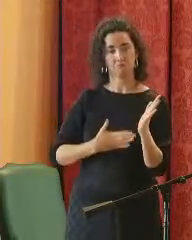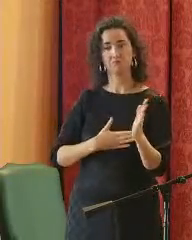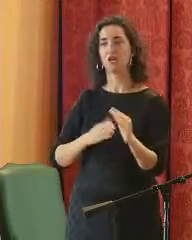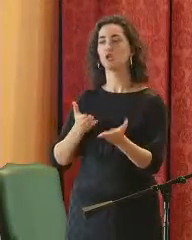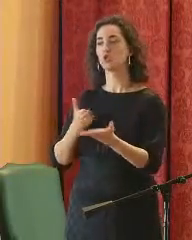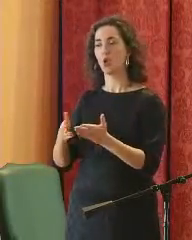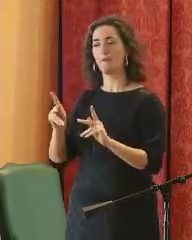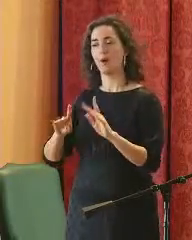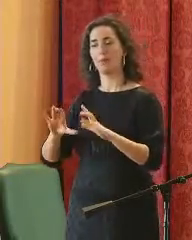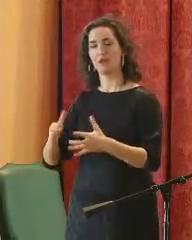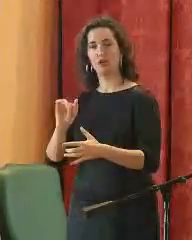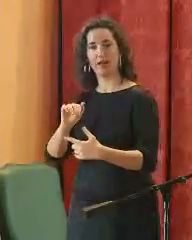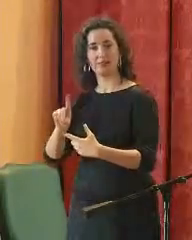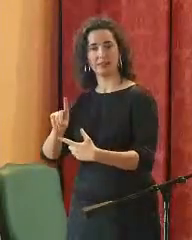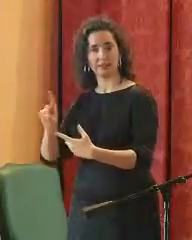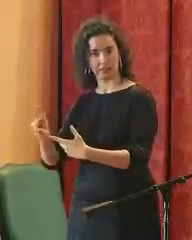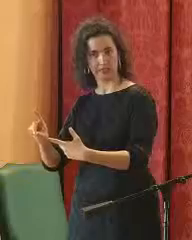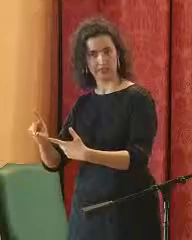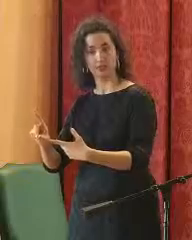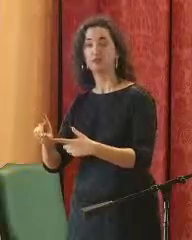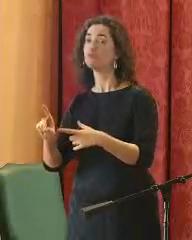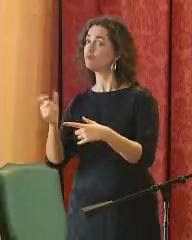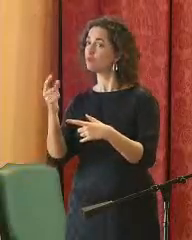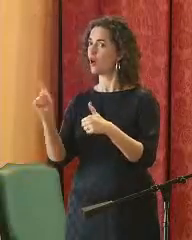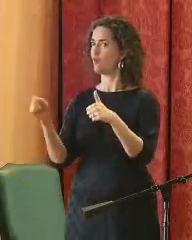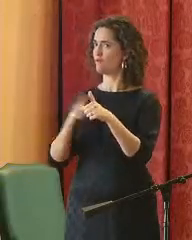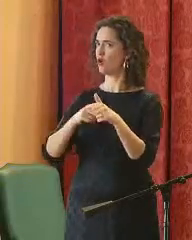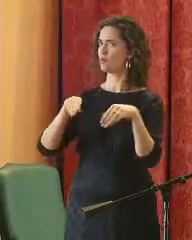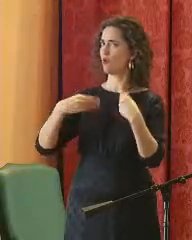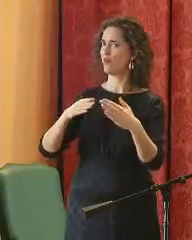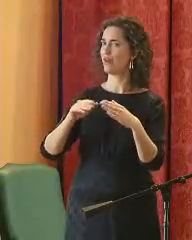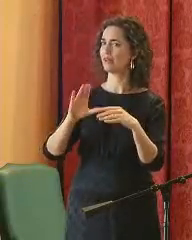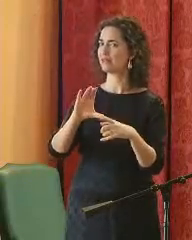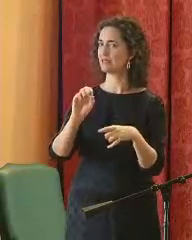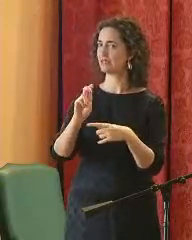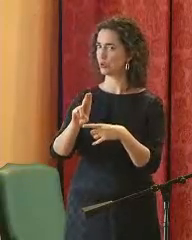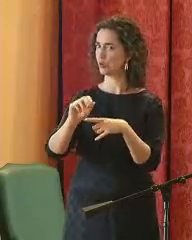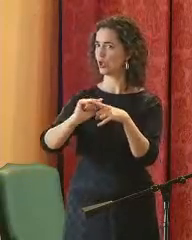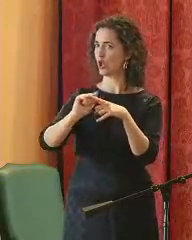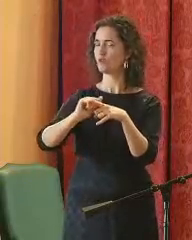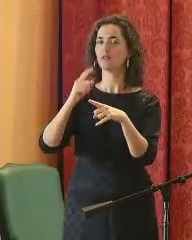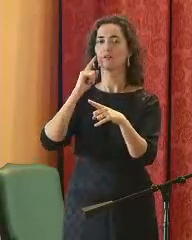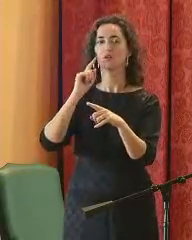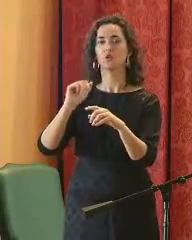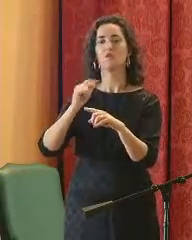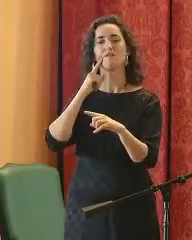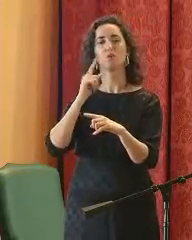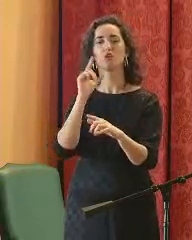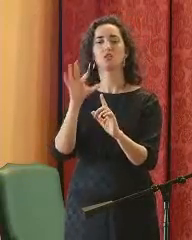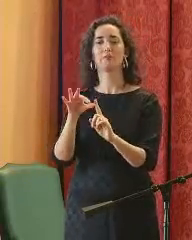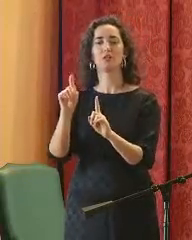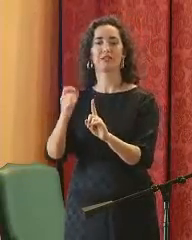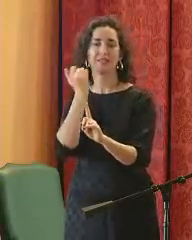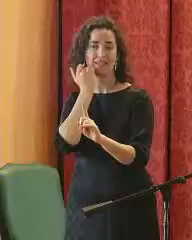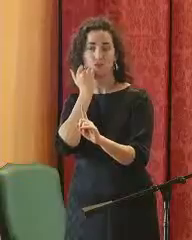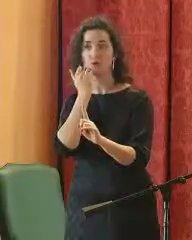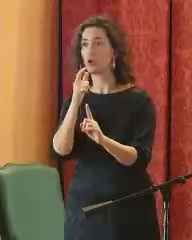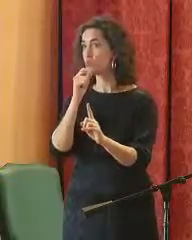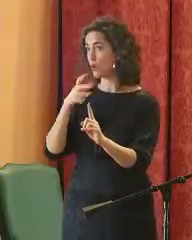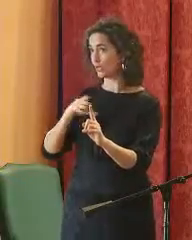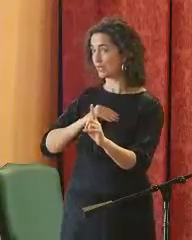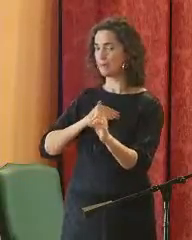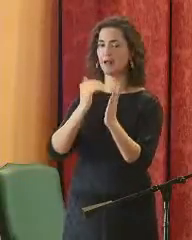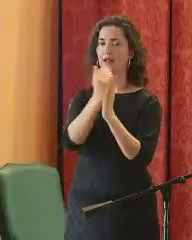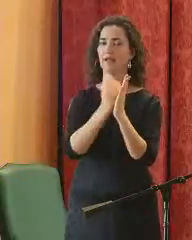IDD population after receiving continuing education in special needs dentistry, so it could be shared with family